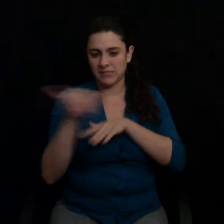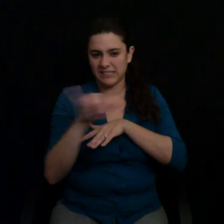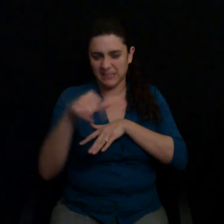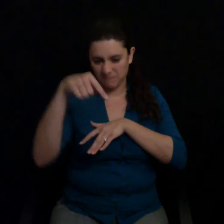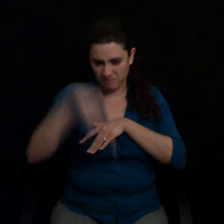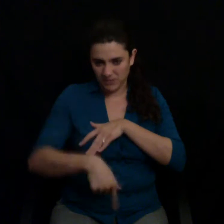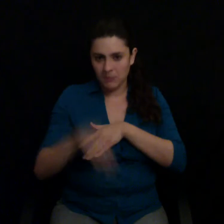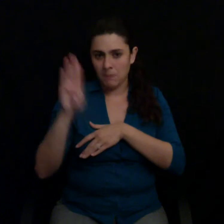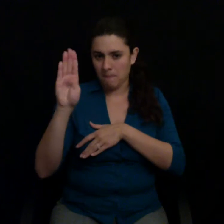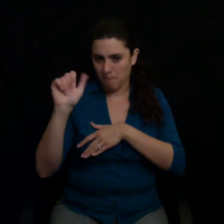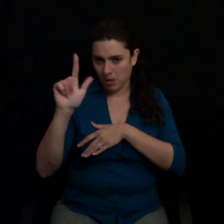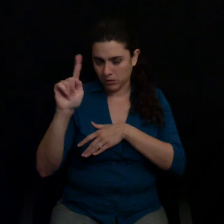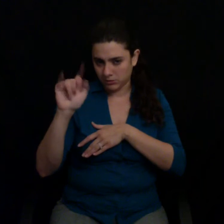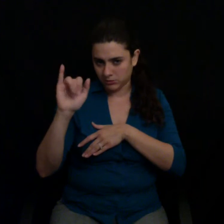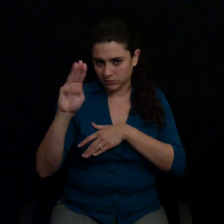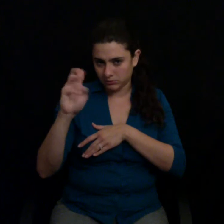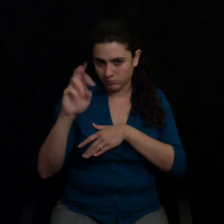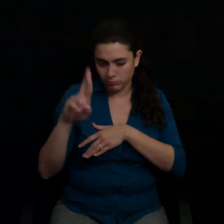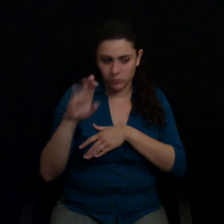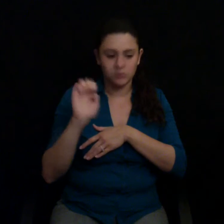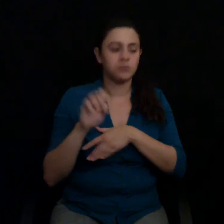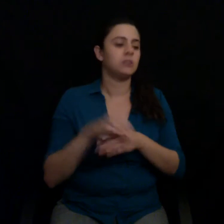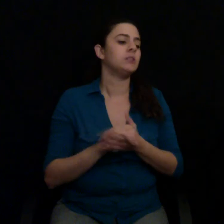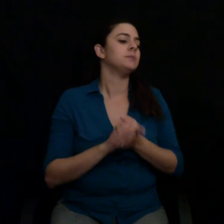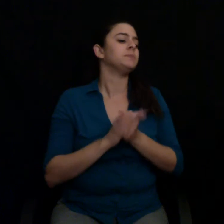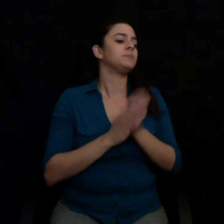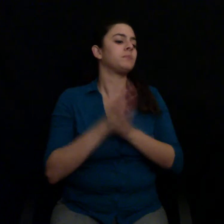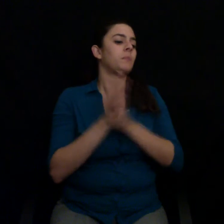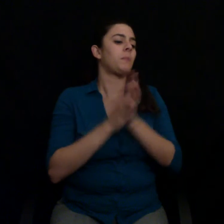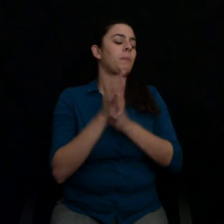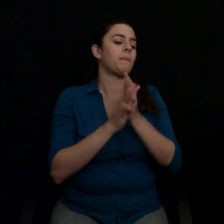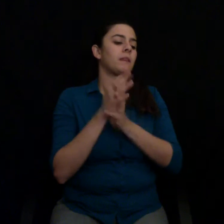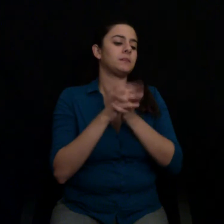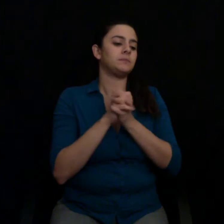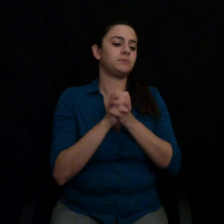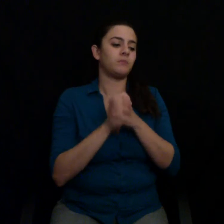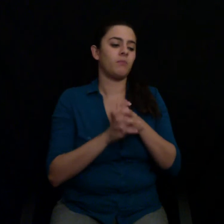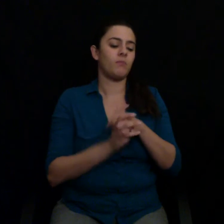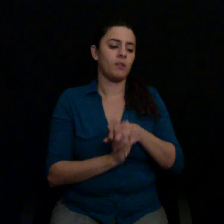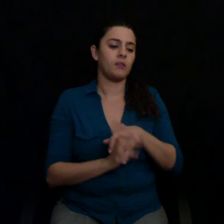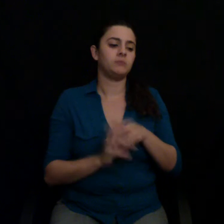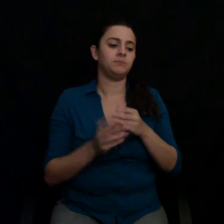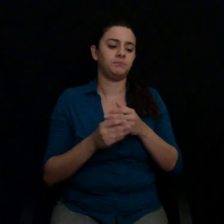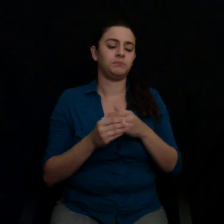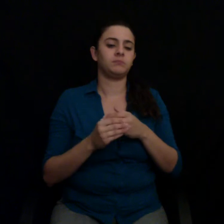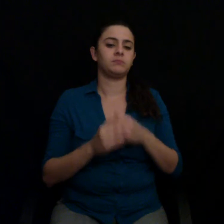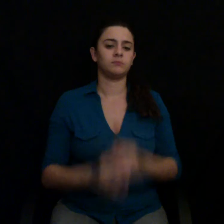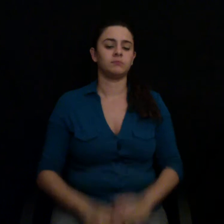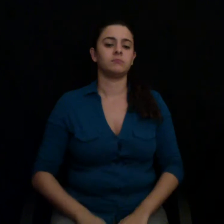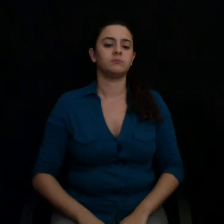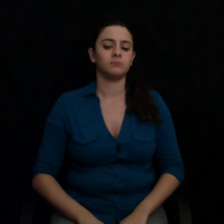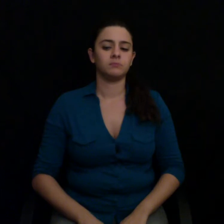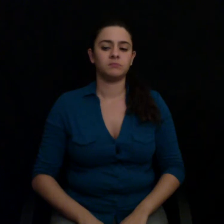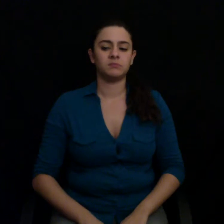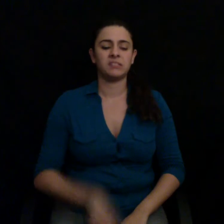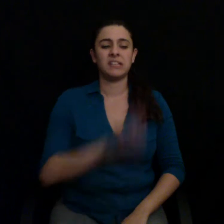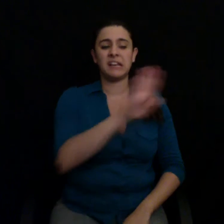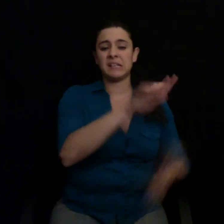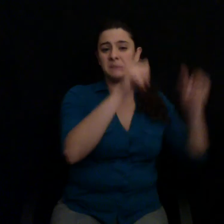the most gilded comment of all of the comments on Reddit about the protests in Baltimore. And